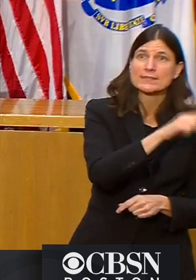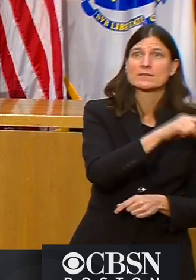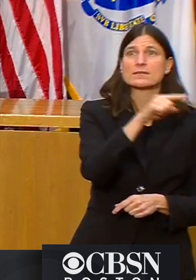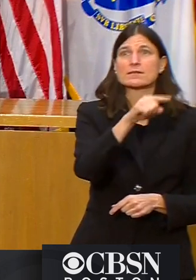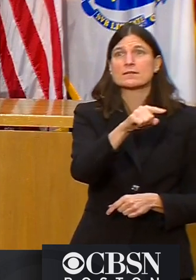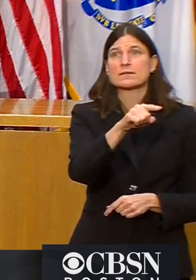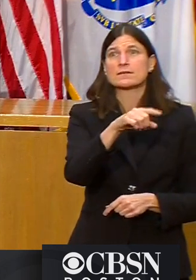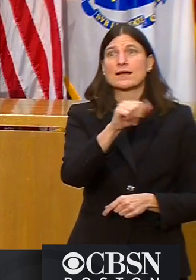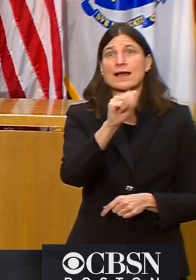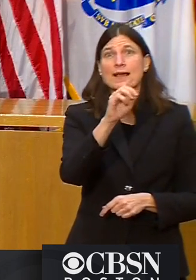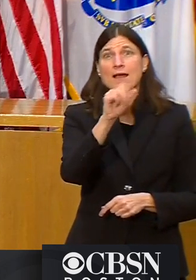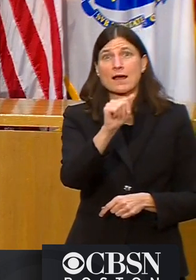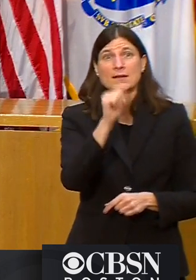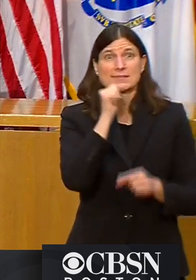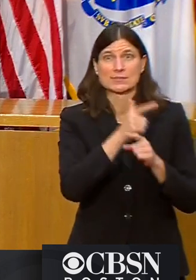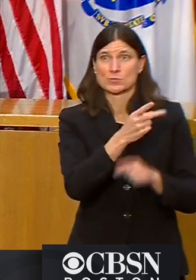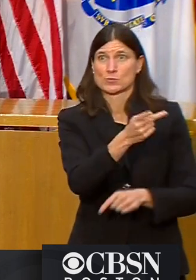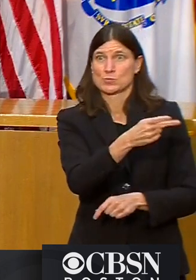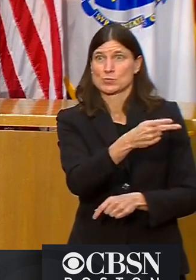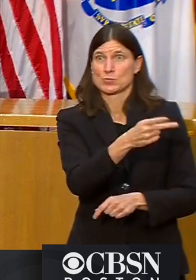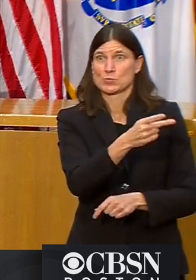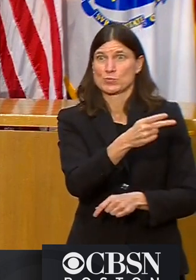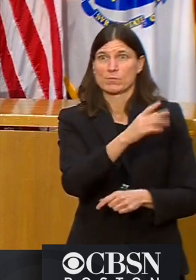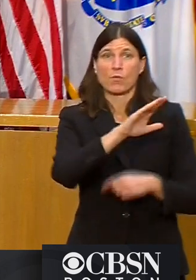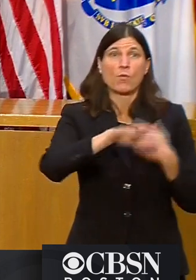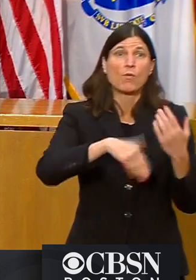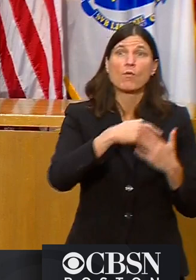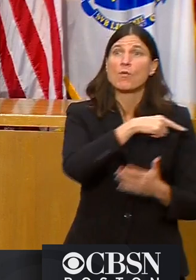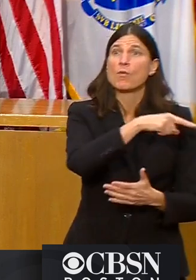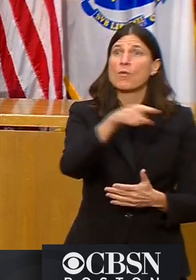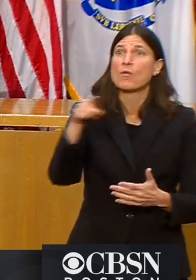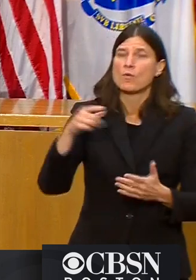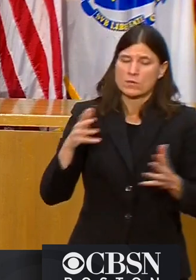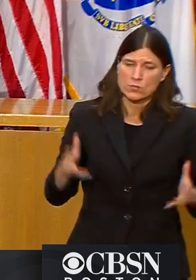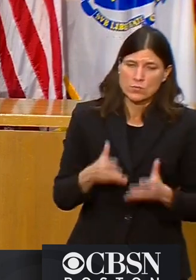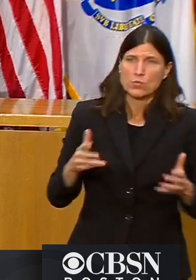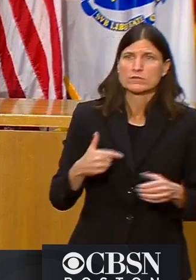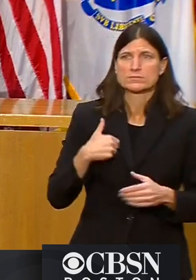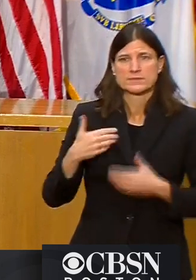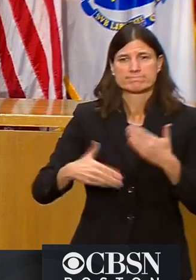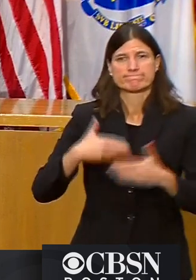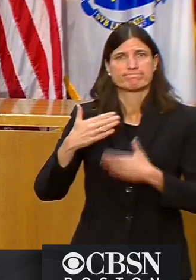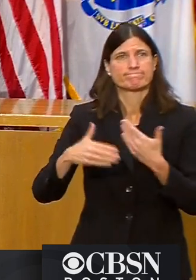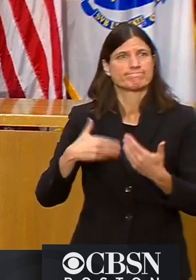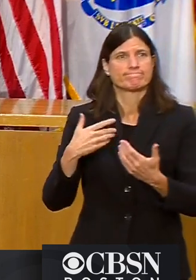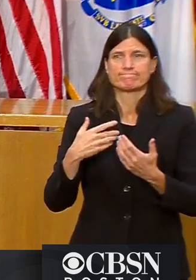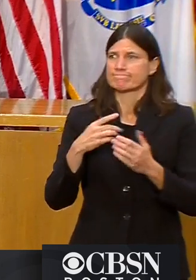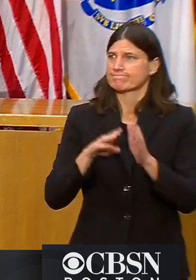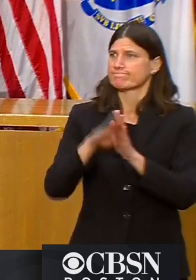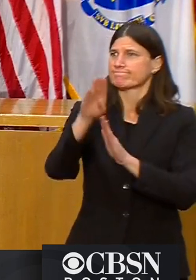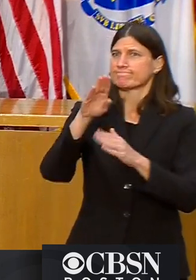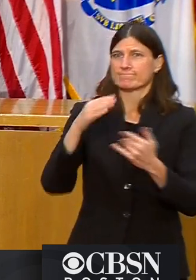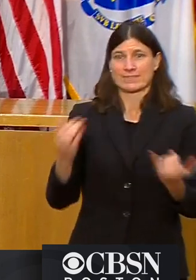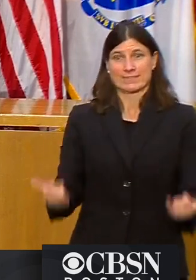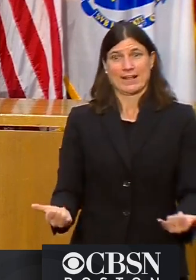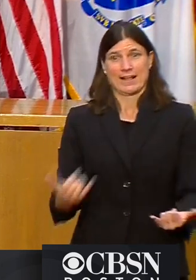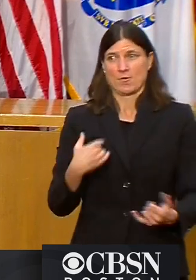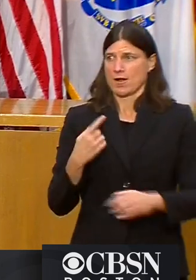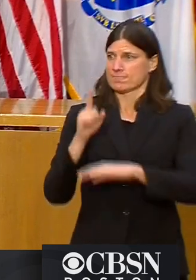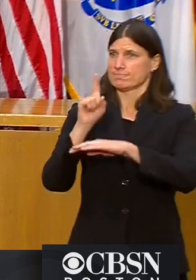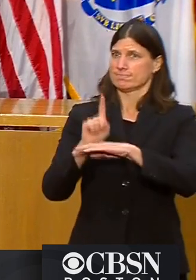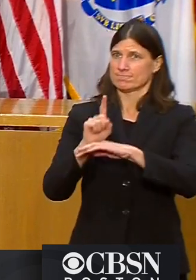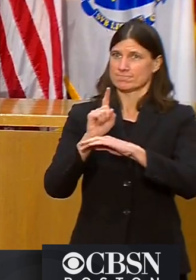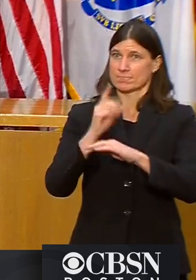have that have seen me to this point. And none other is more important and more